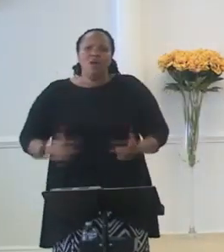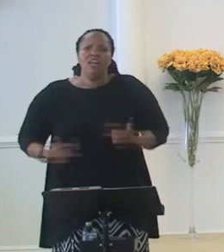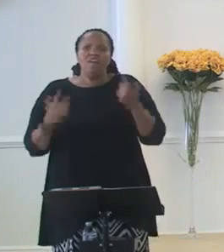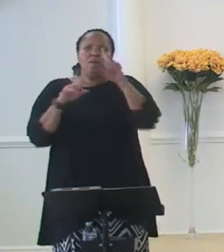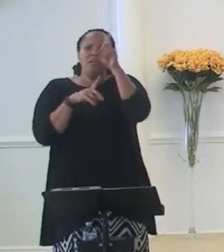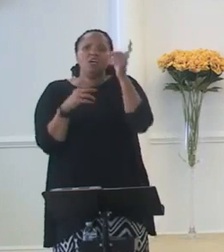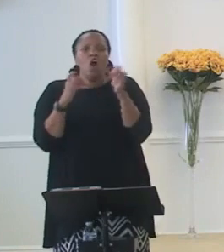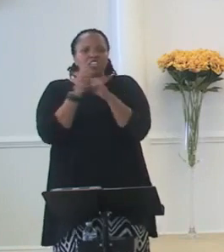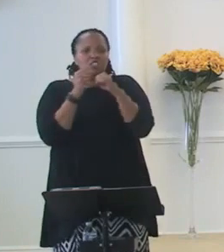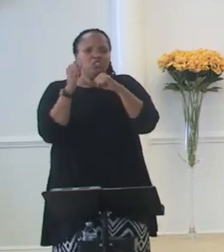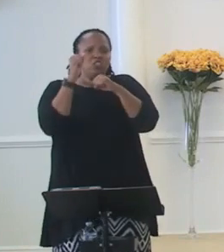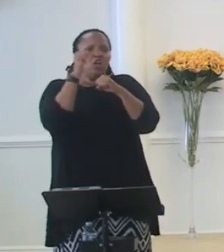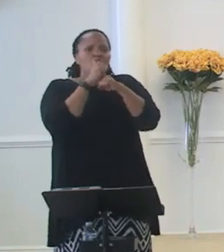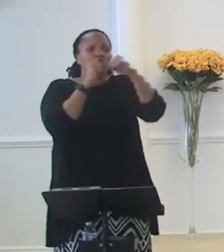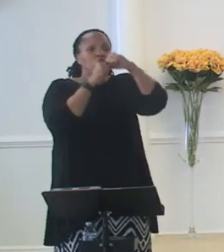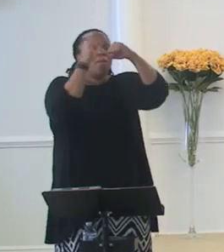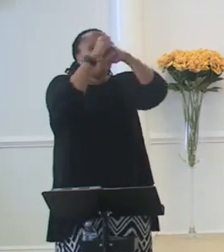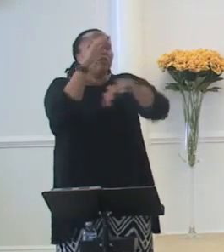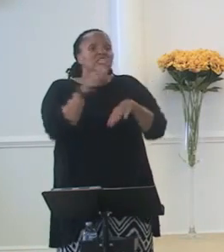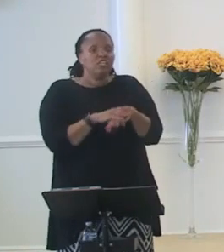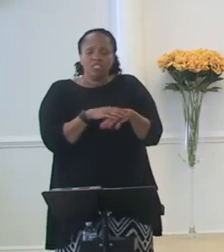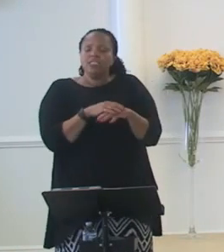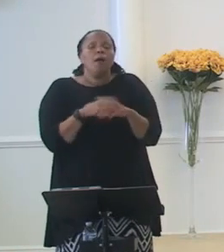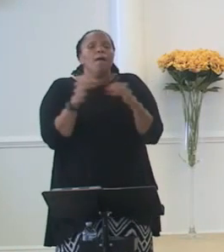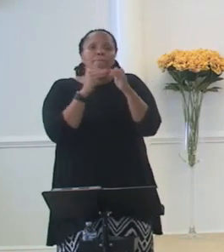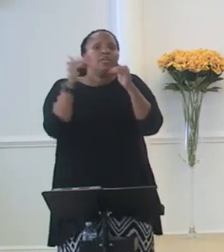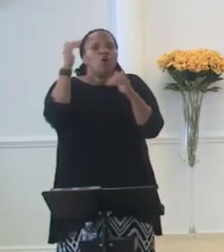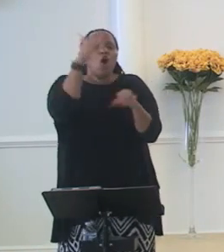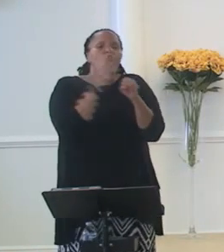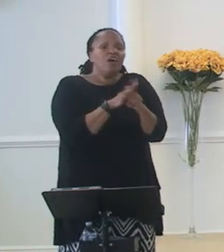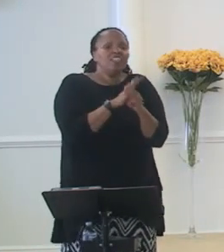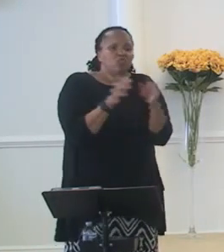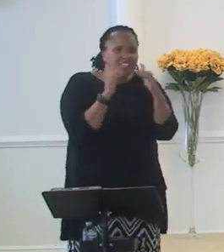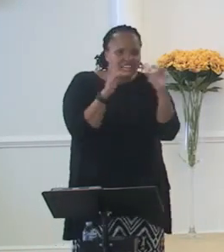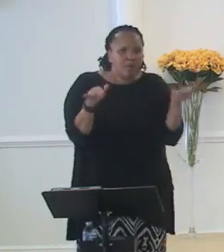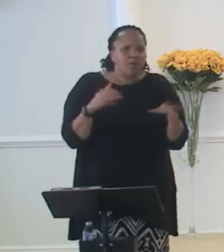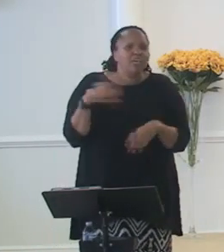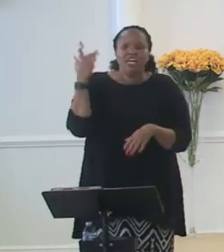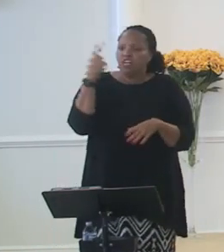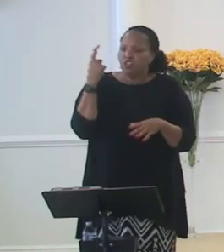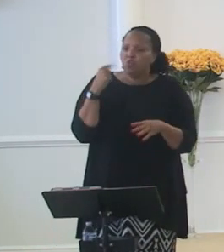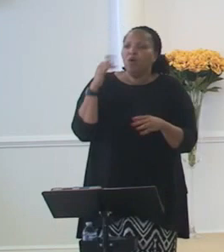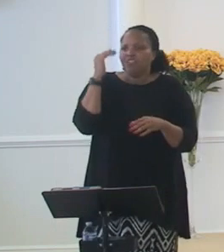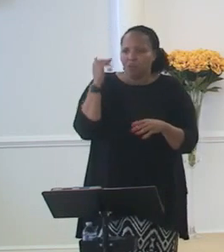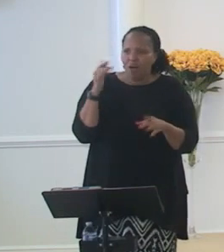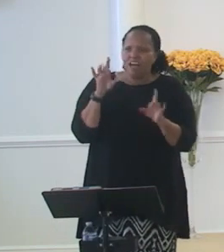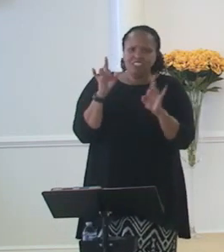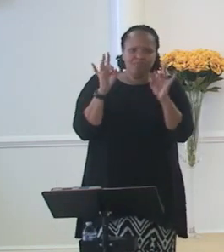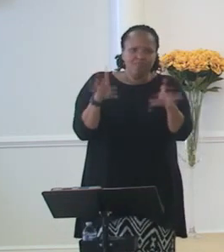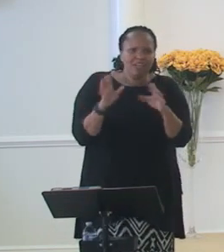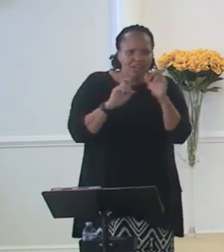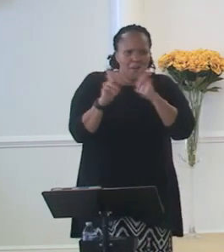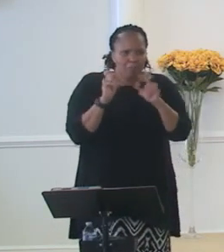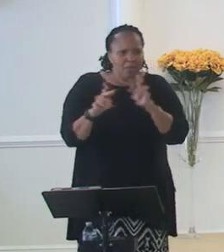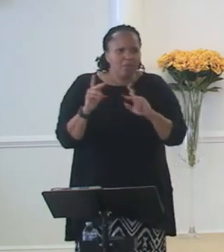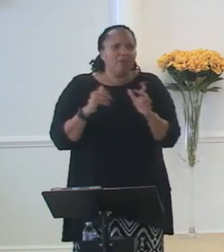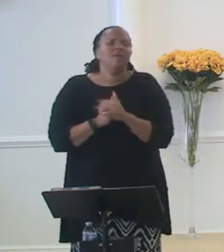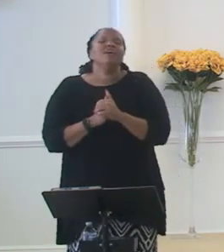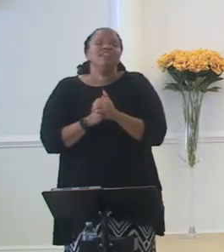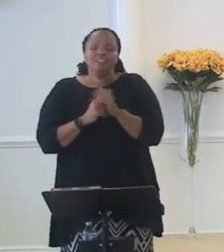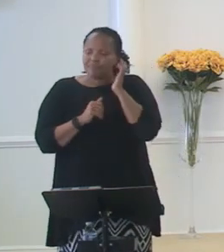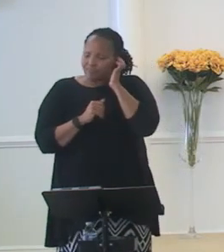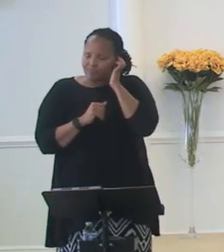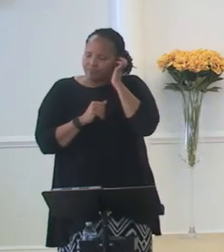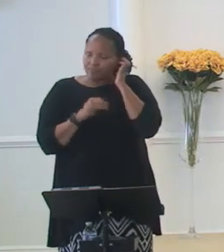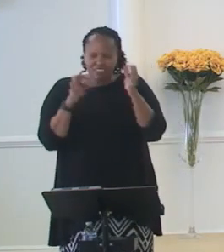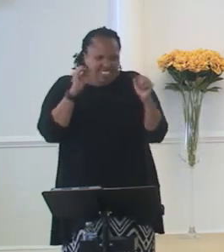you're building beyond its stress level. You wonder why you're snapping back. And you want to go back at people you think coming at you.